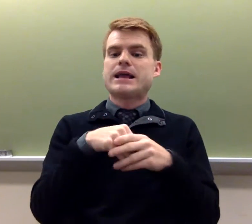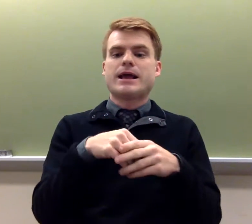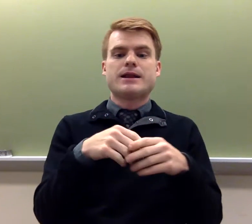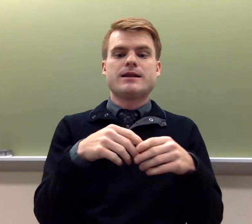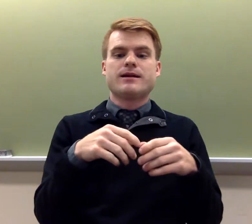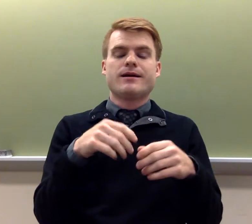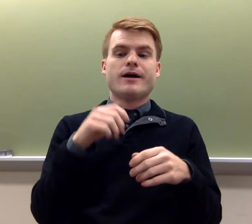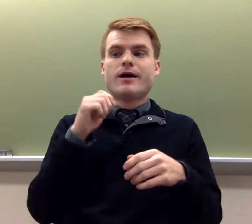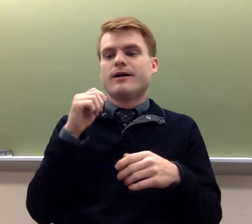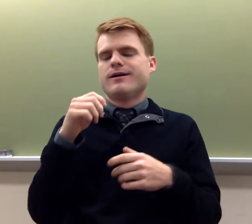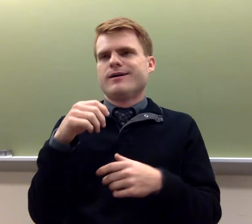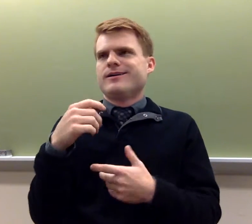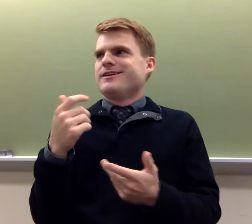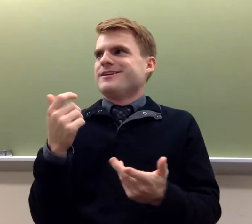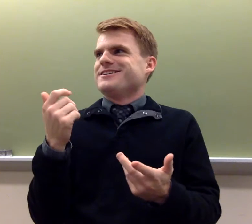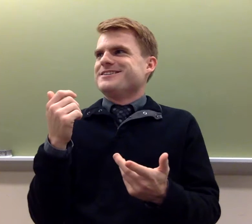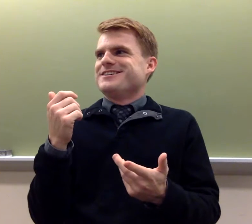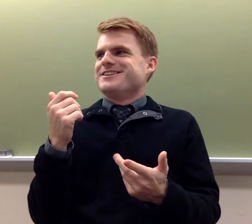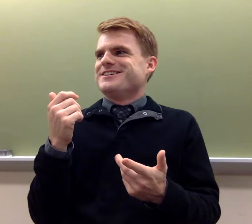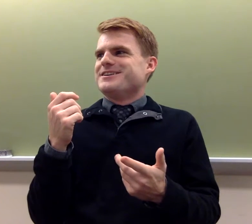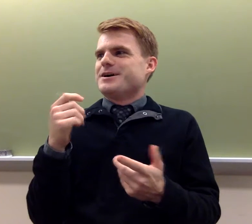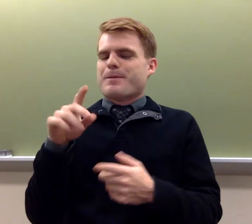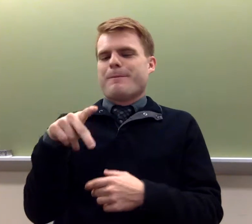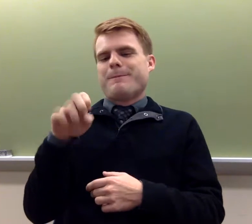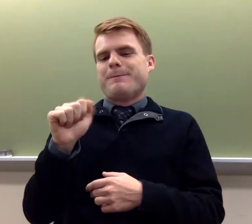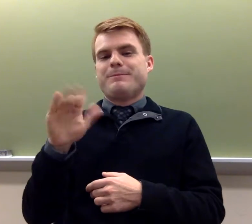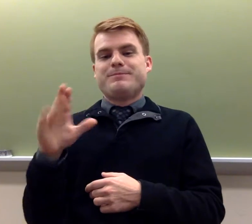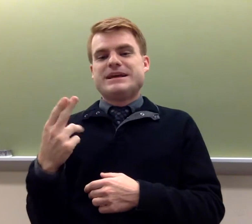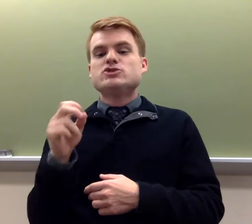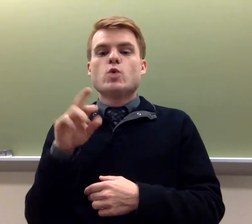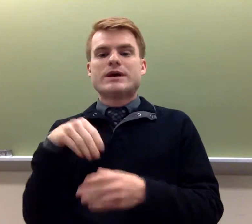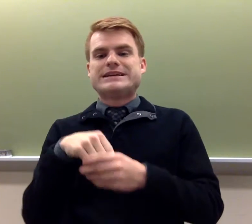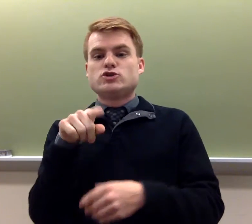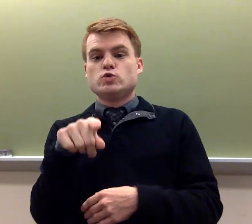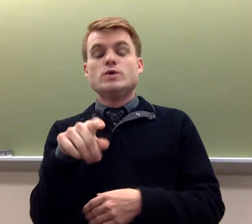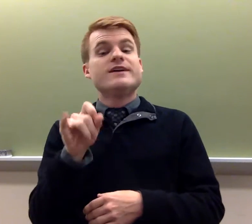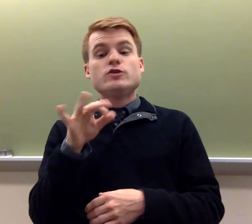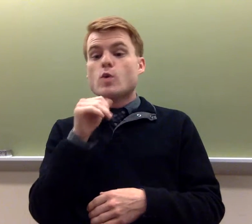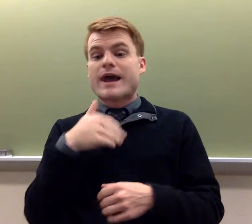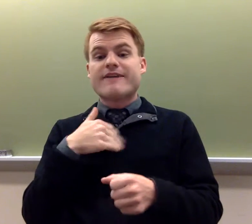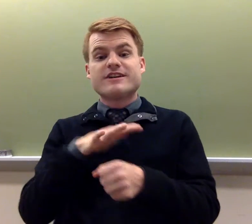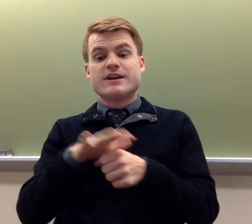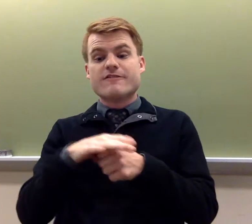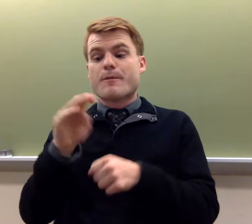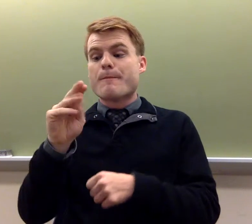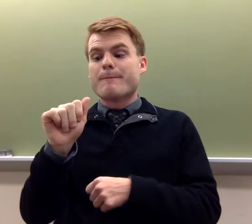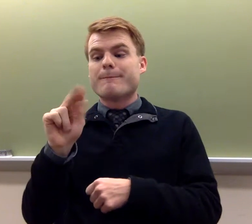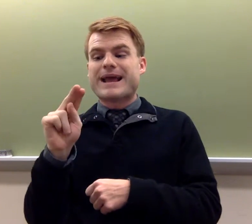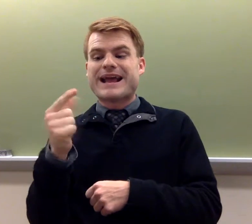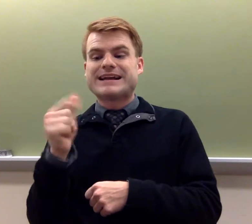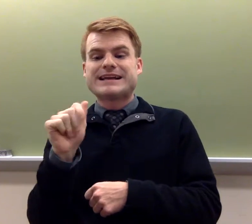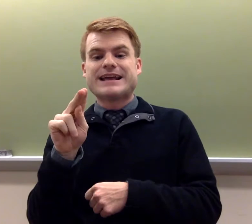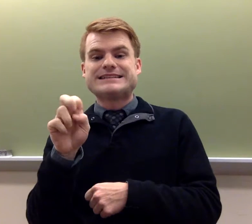you, if you do not have sufficient quantities of manganese in the body. Well, you can't even absorb